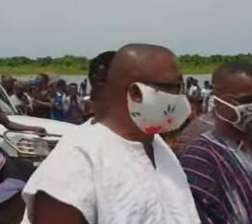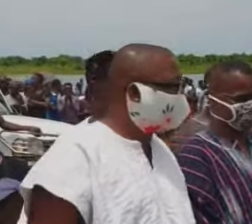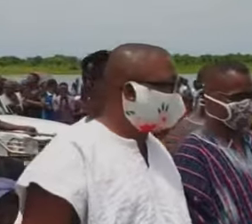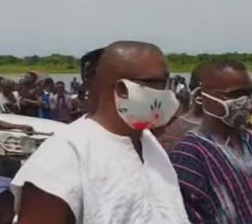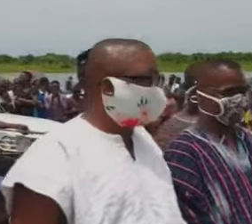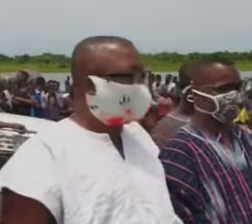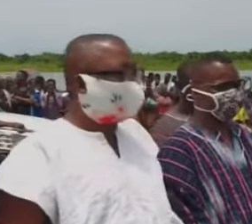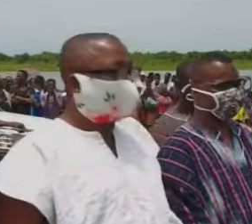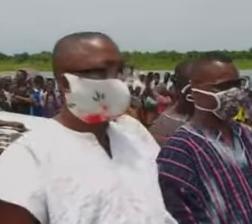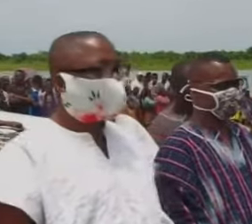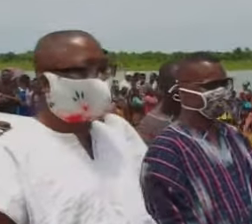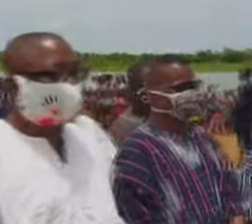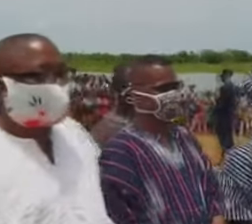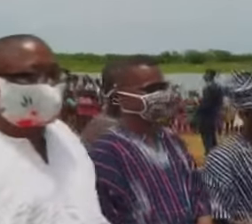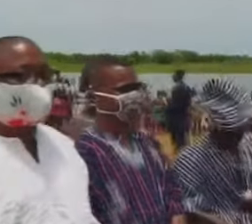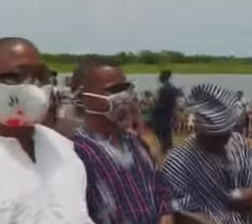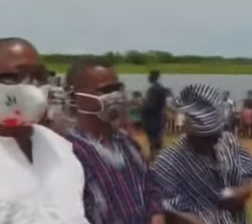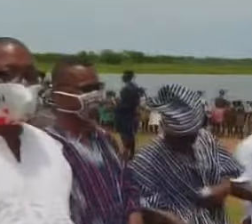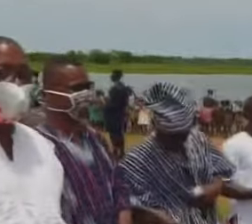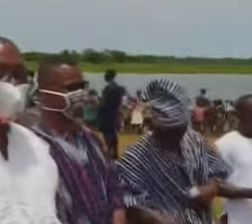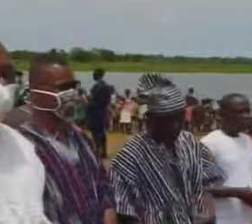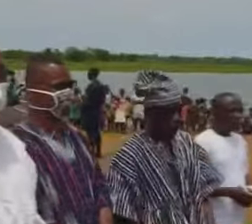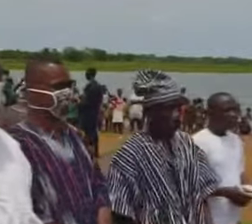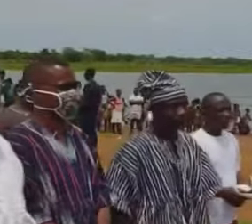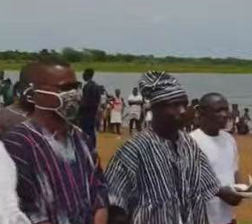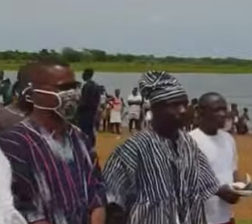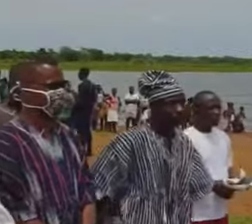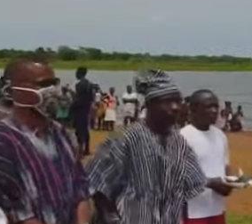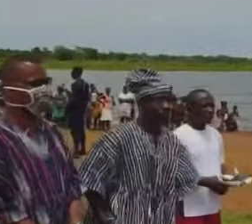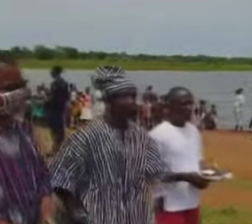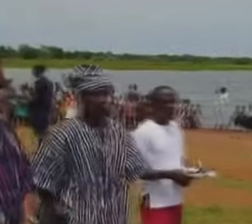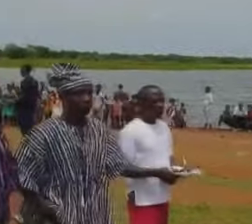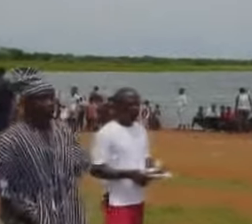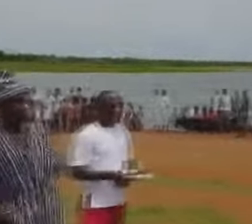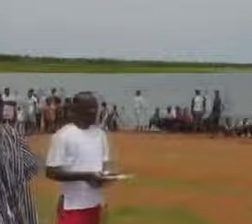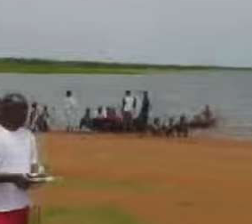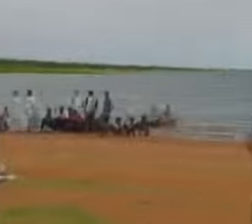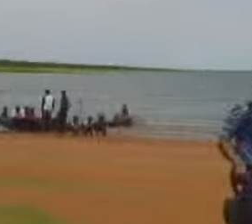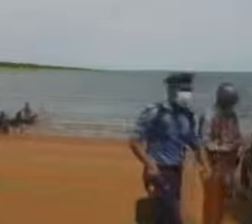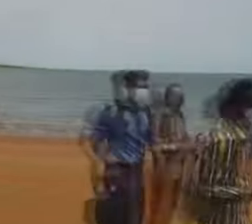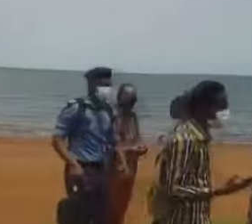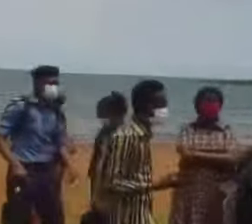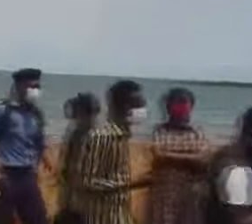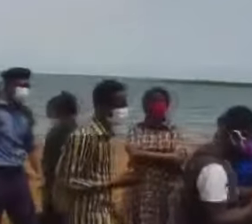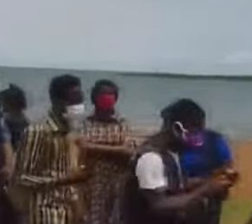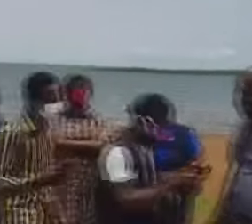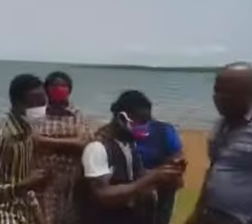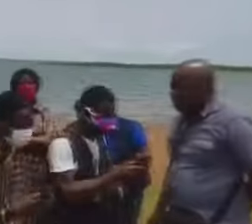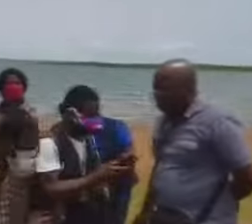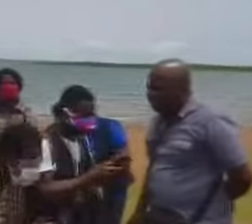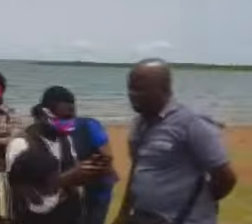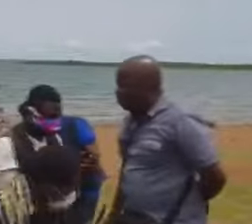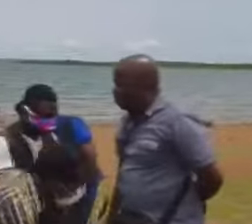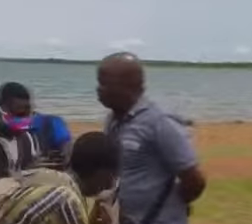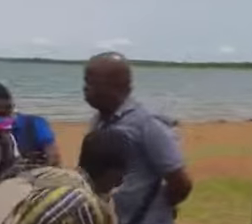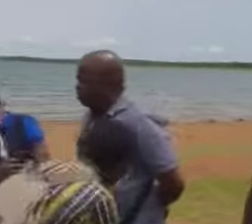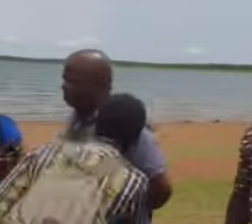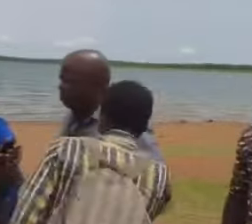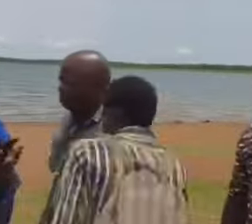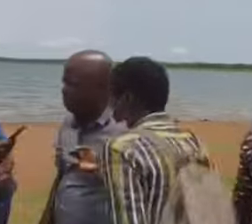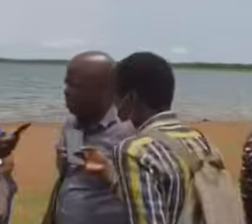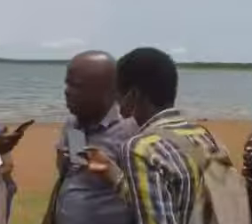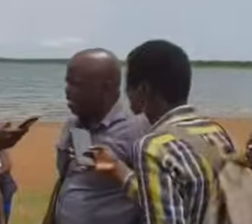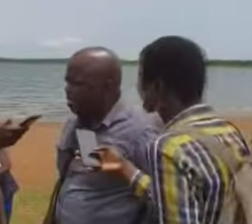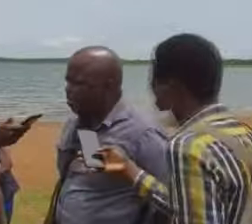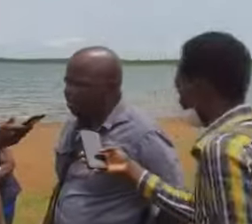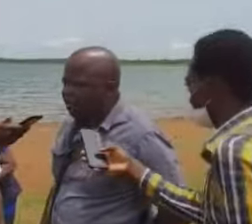Intemelesu I, expressed gratitude to the authority when members of the board and management of the GMA, led by the Director